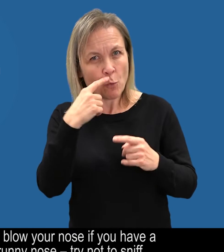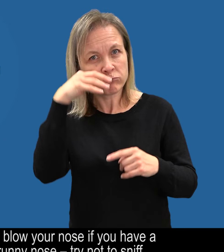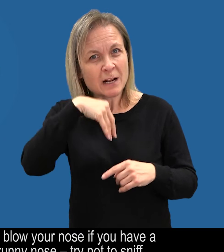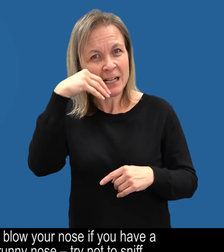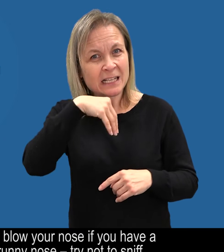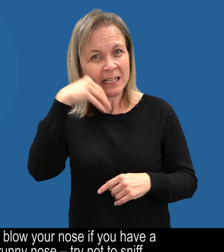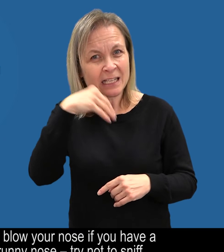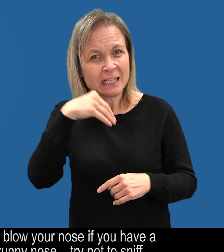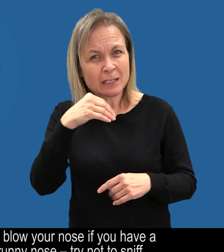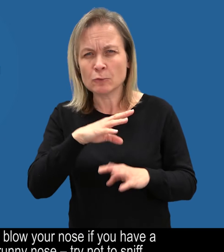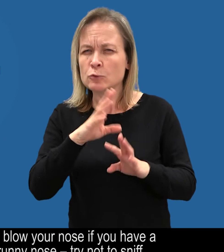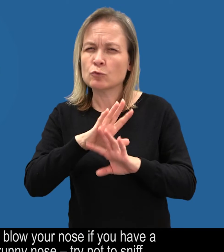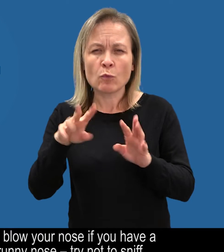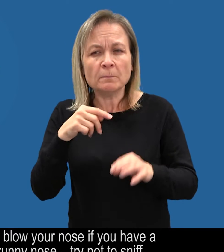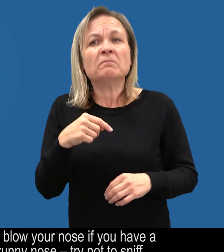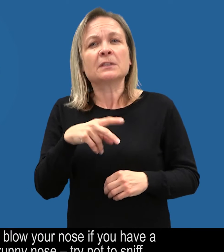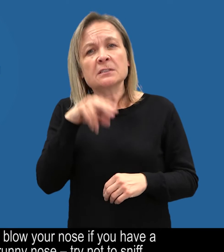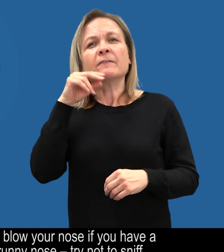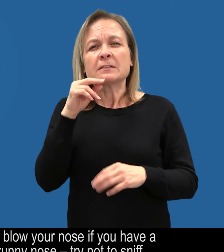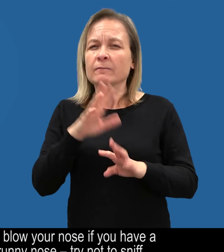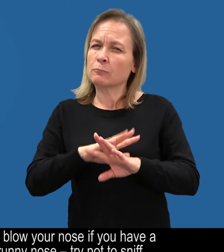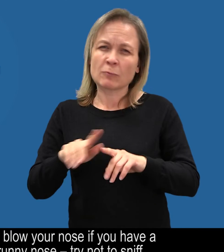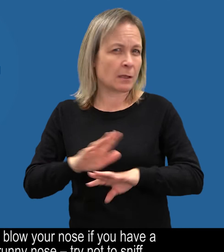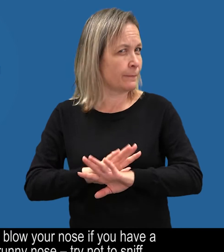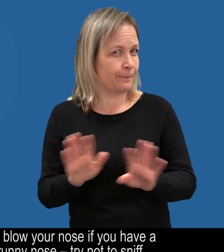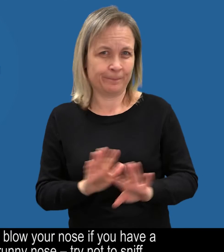Blow your nose if you have a runny nose. Try not to sniff.